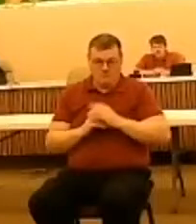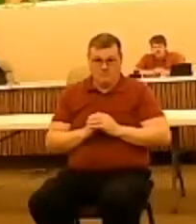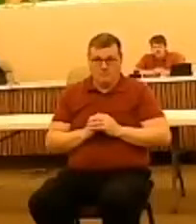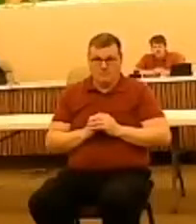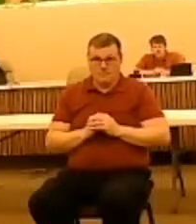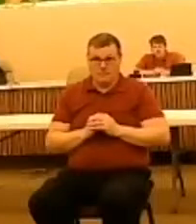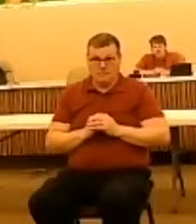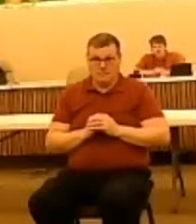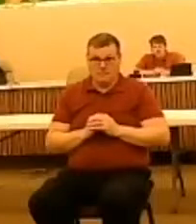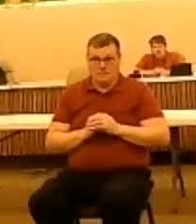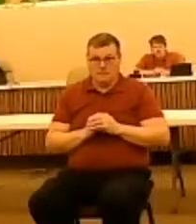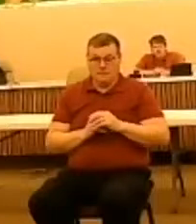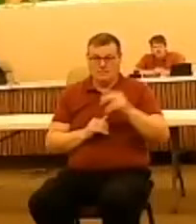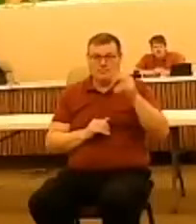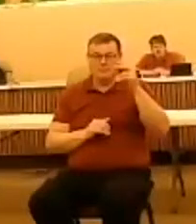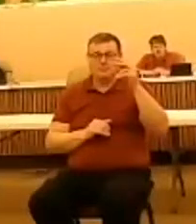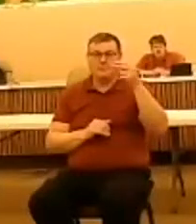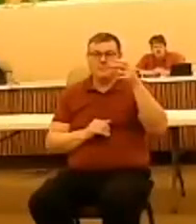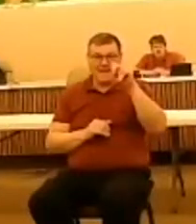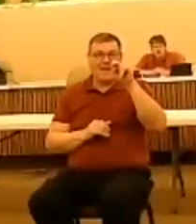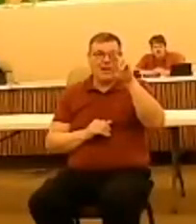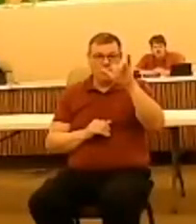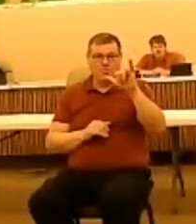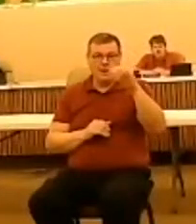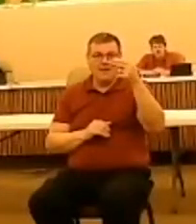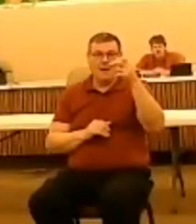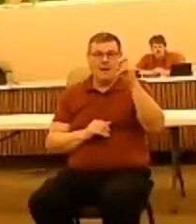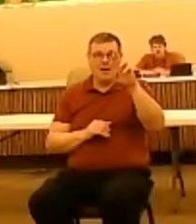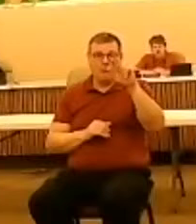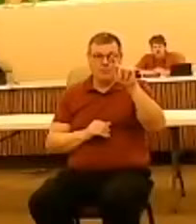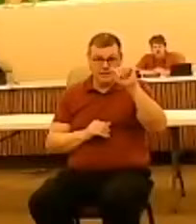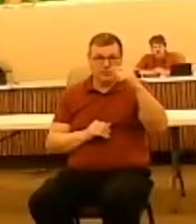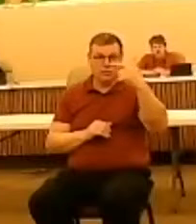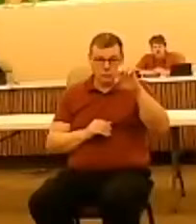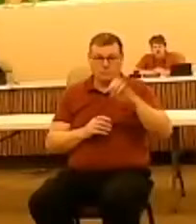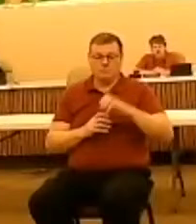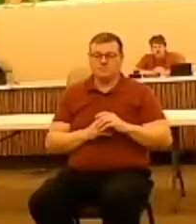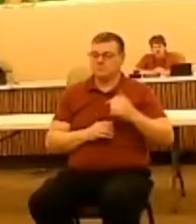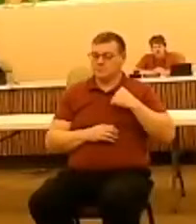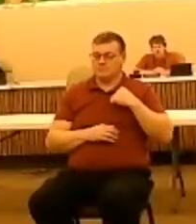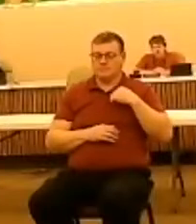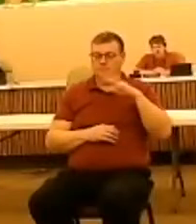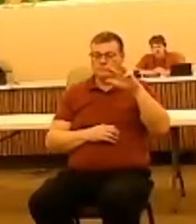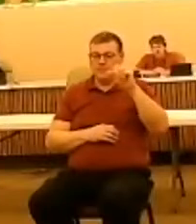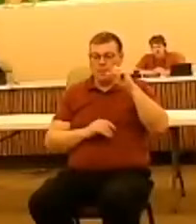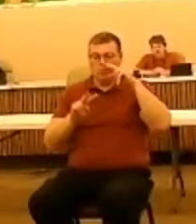Henrietta Heritage. right, so these were I was looking at them in the